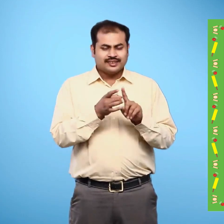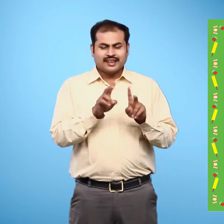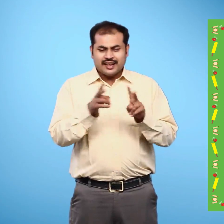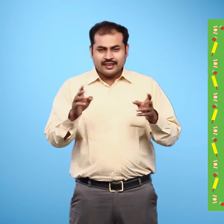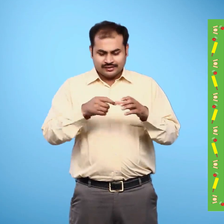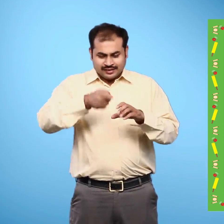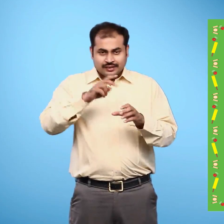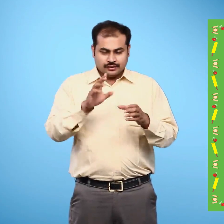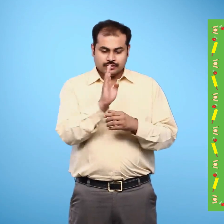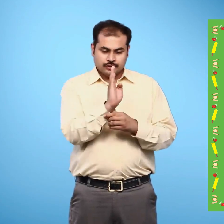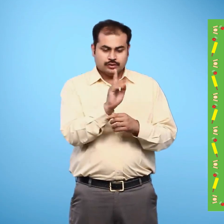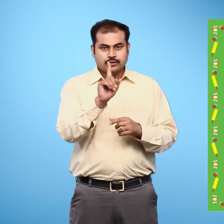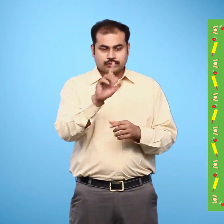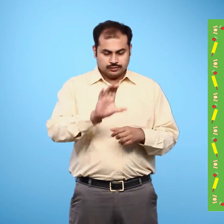or container,